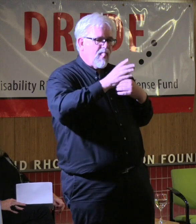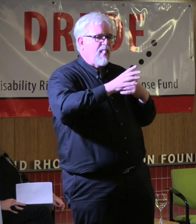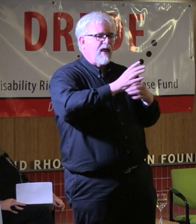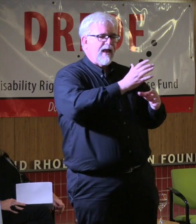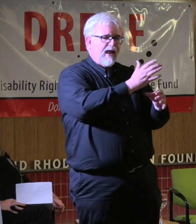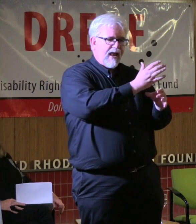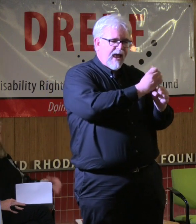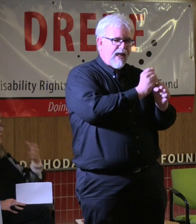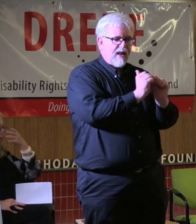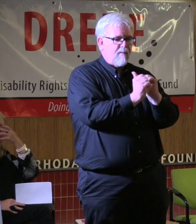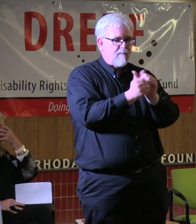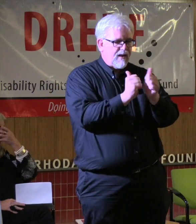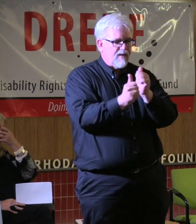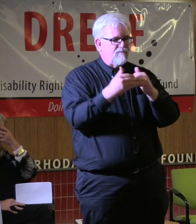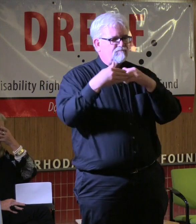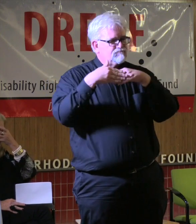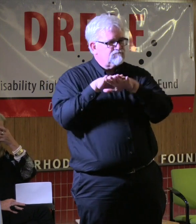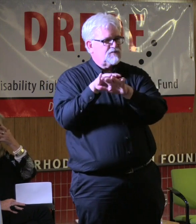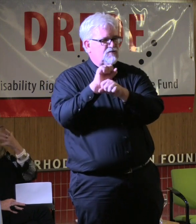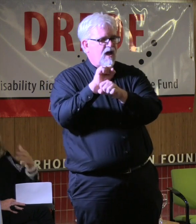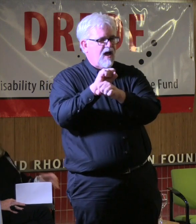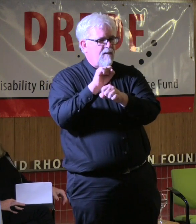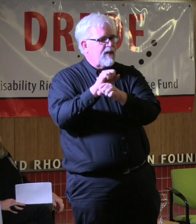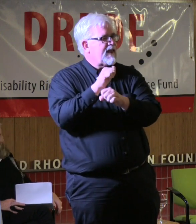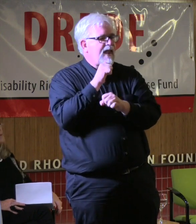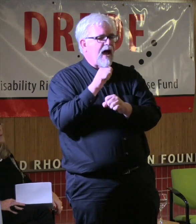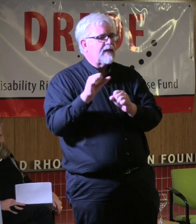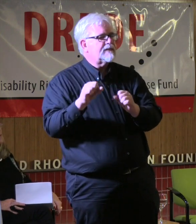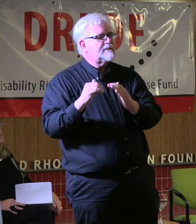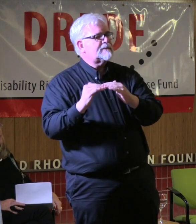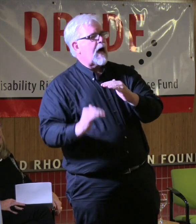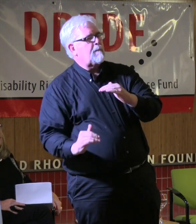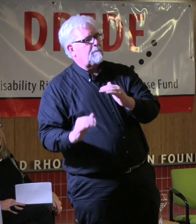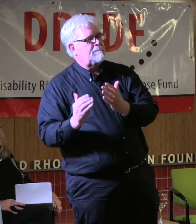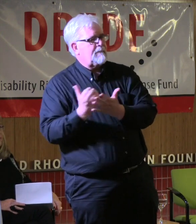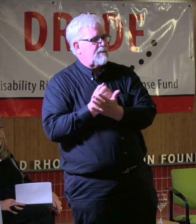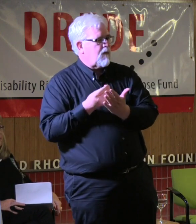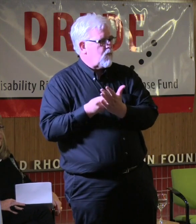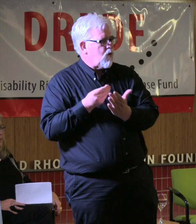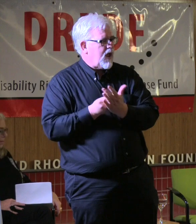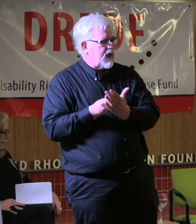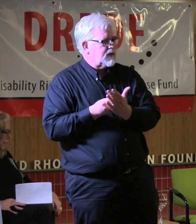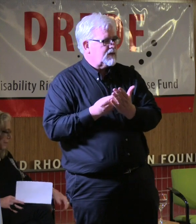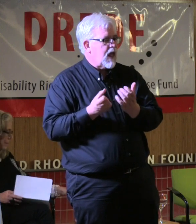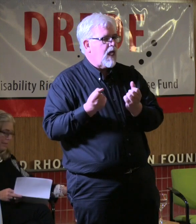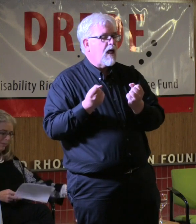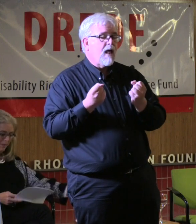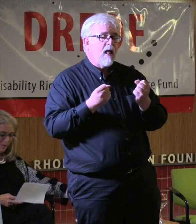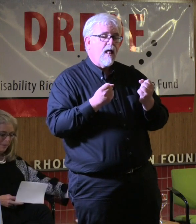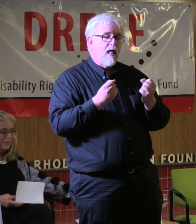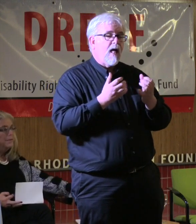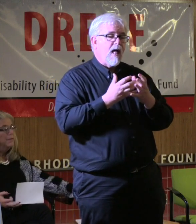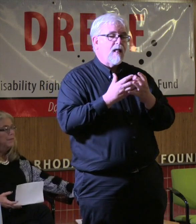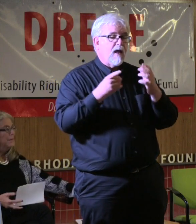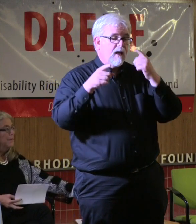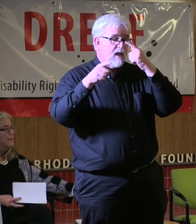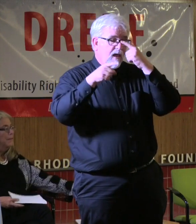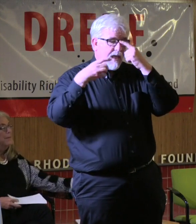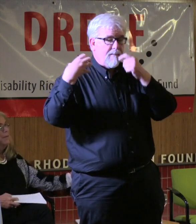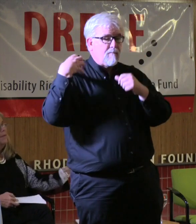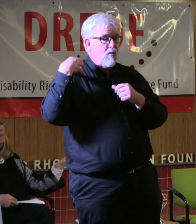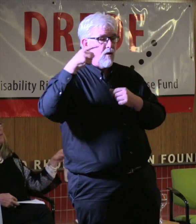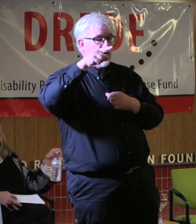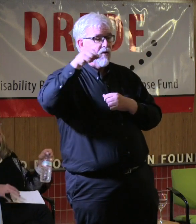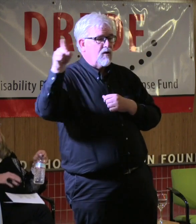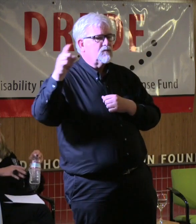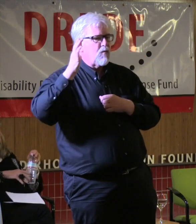and get a competitive integrated employment, not sub-minimum wage. There's a lot of hoops that employers are going to have to go